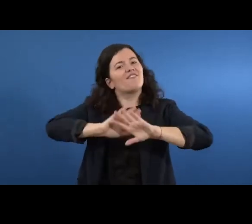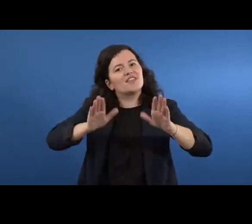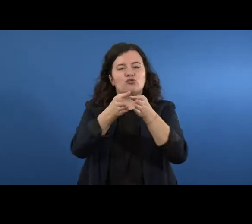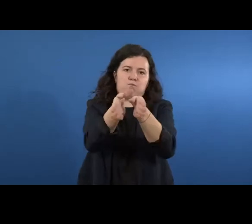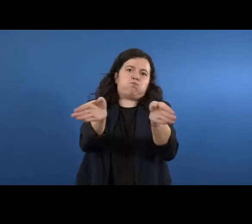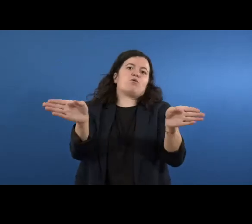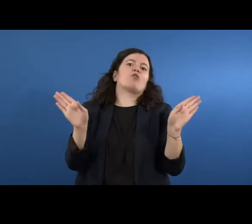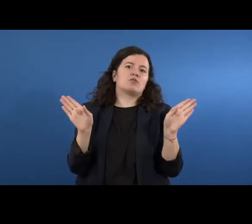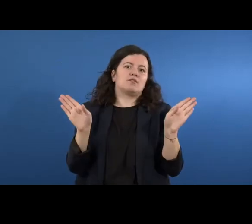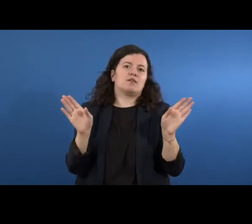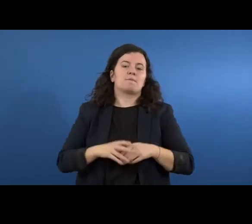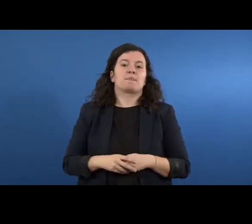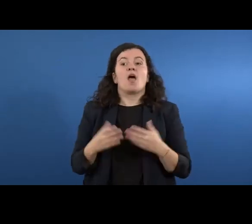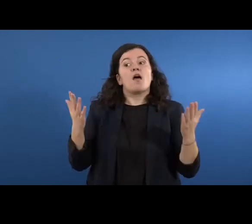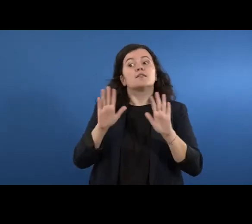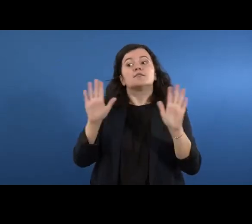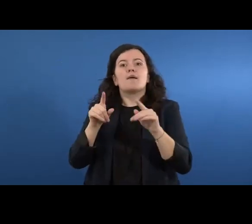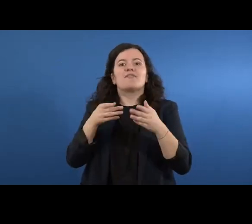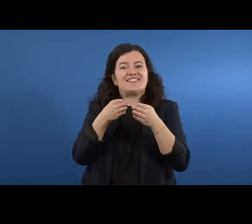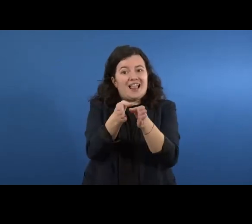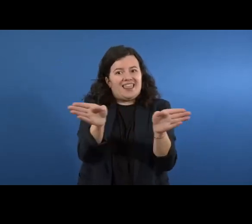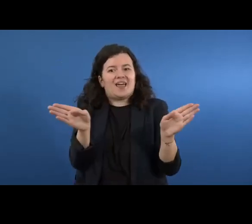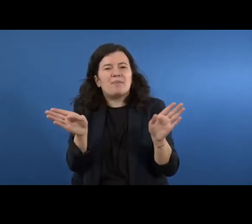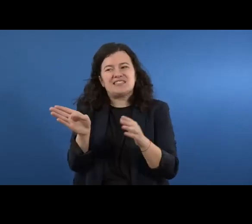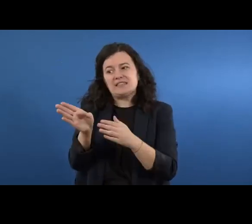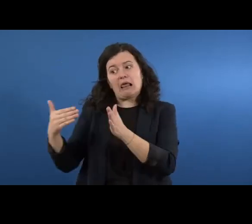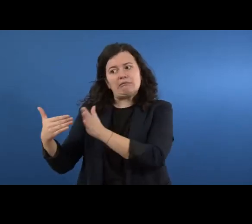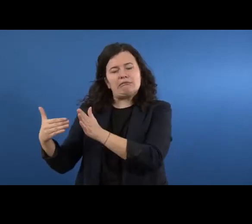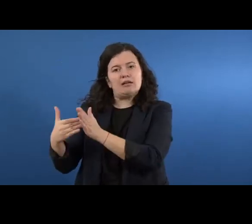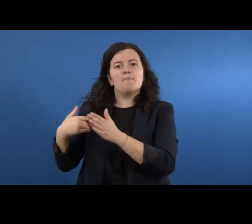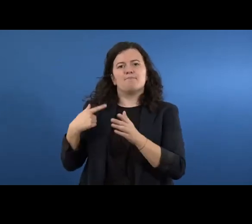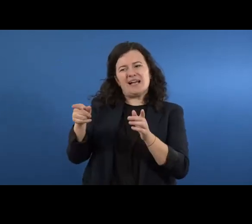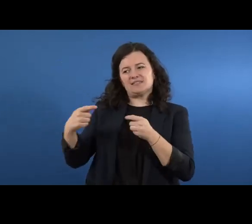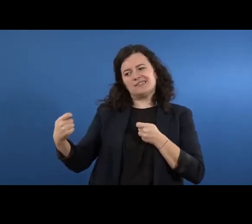Adopt and mainstream a universal design approach